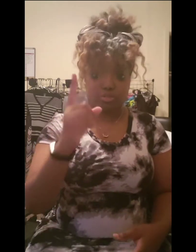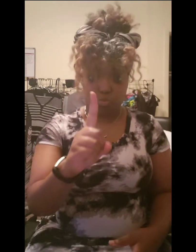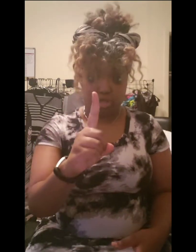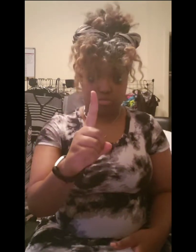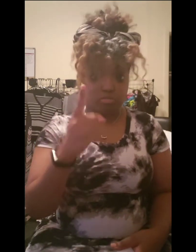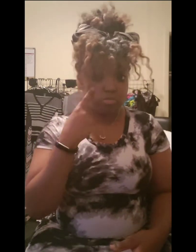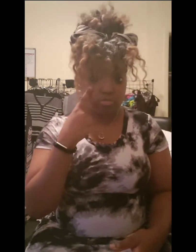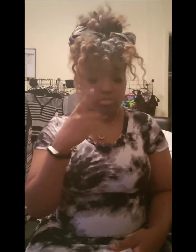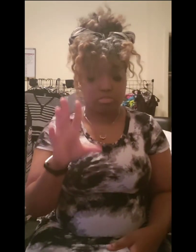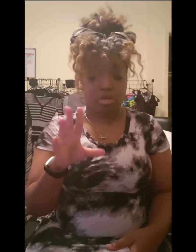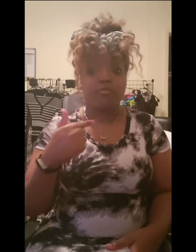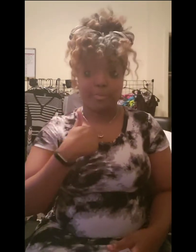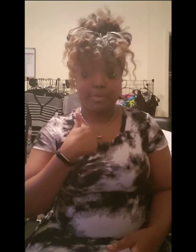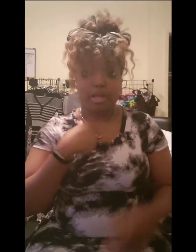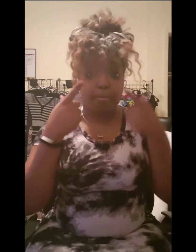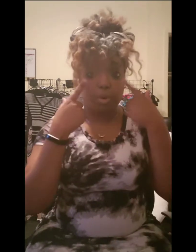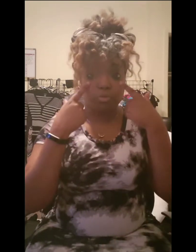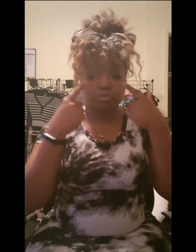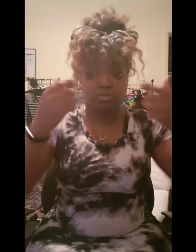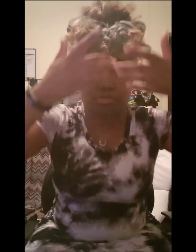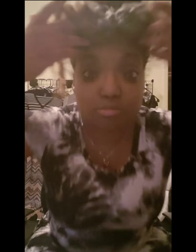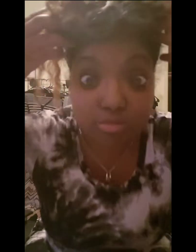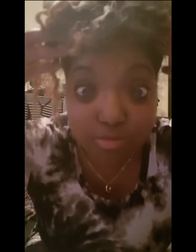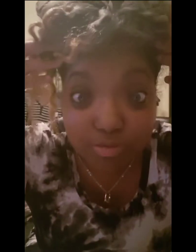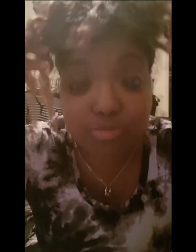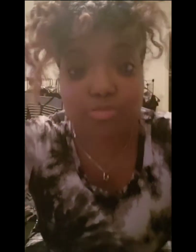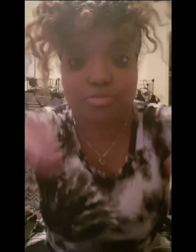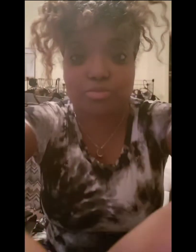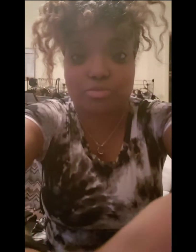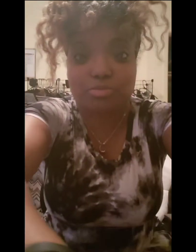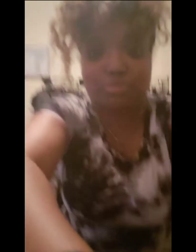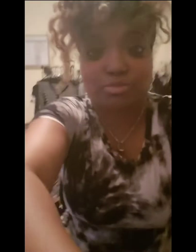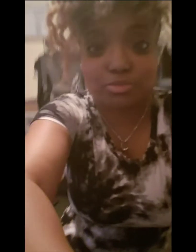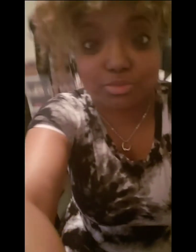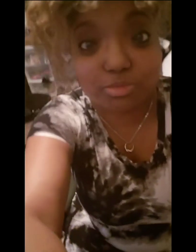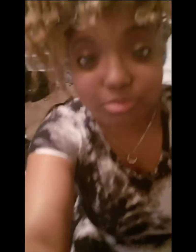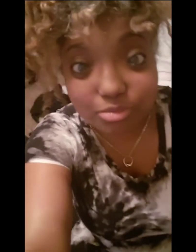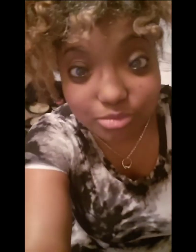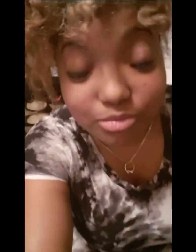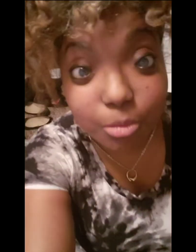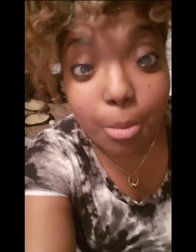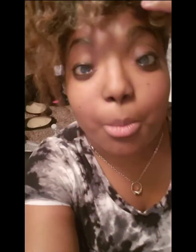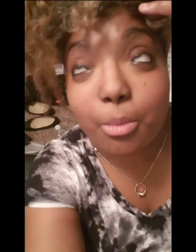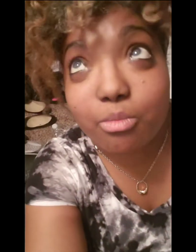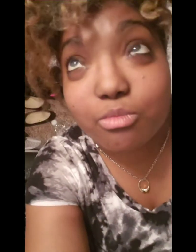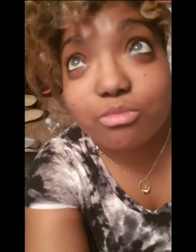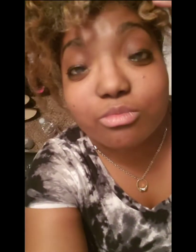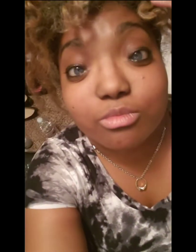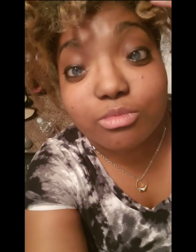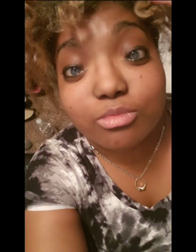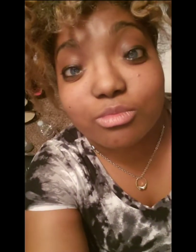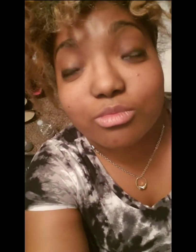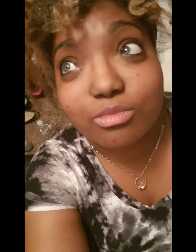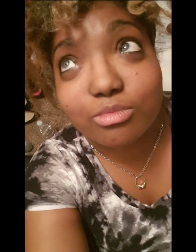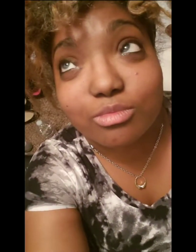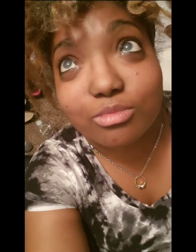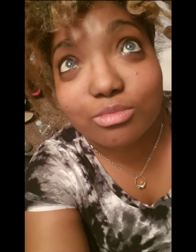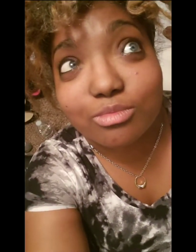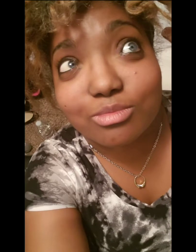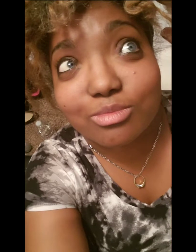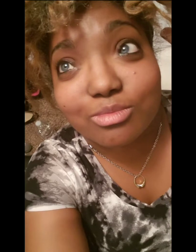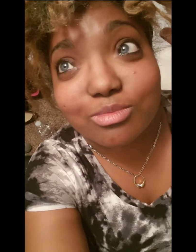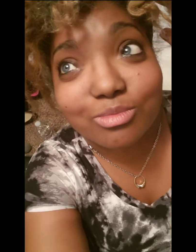is discoloration of the eye. So, for me, I have blue eyes. Both of them are blue. My mom, she